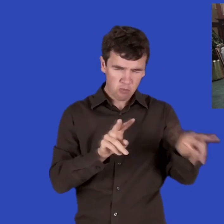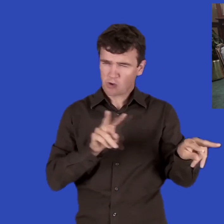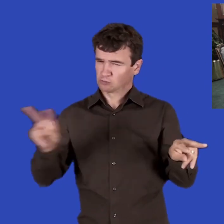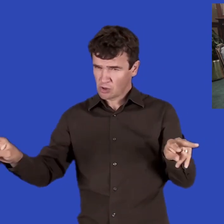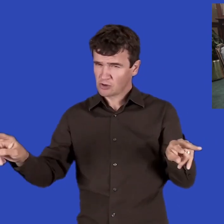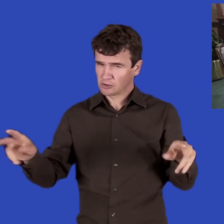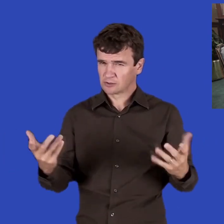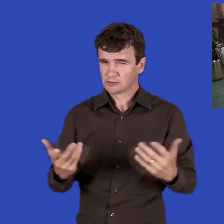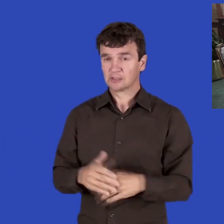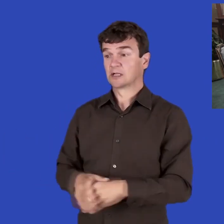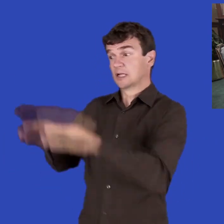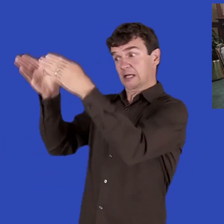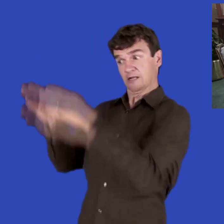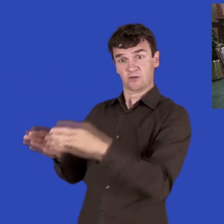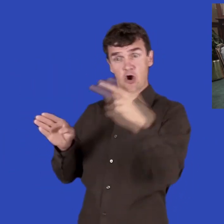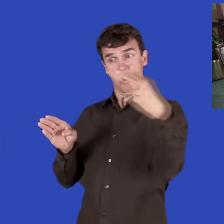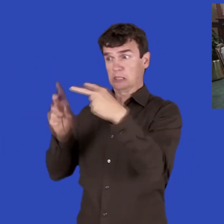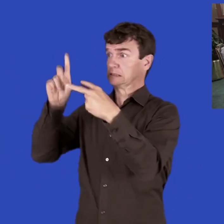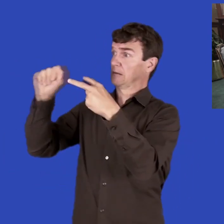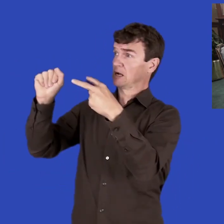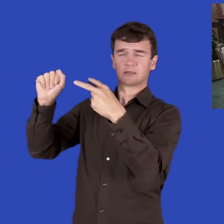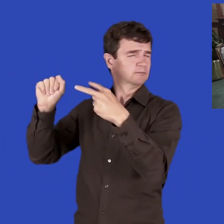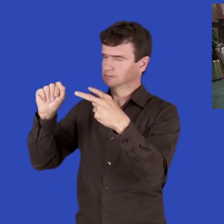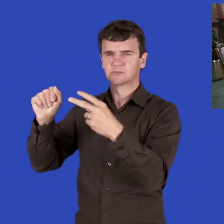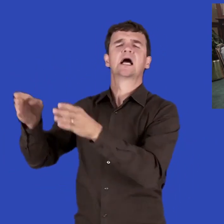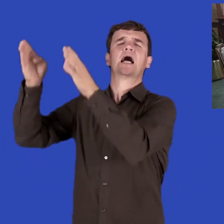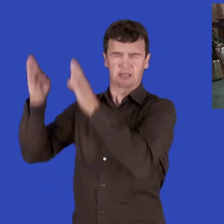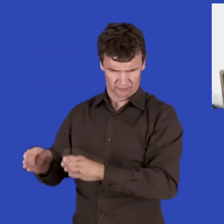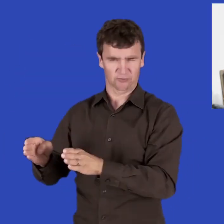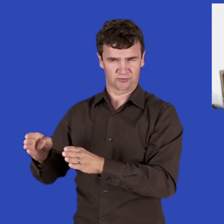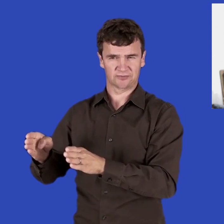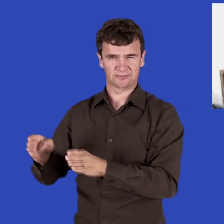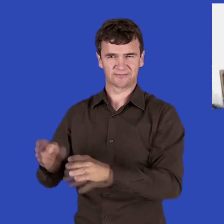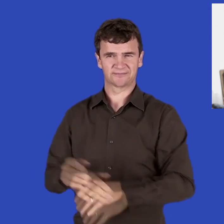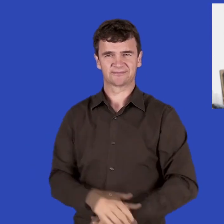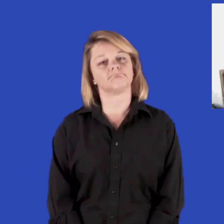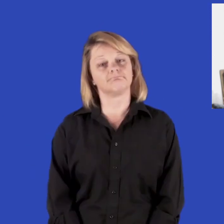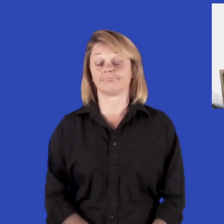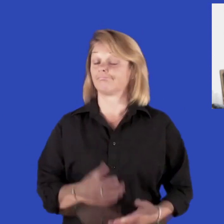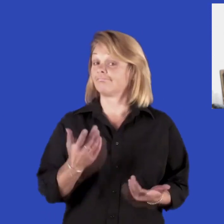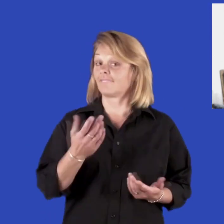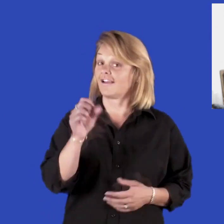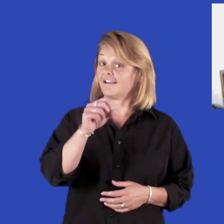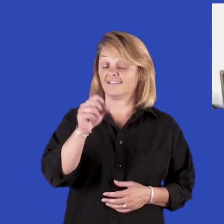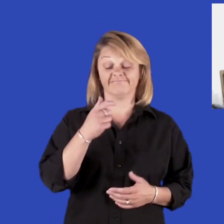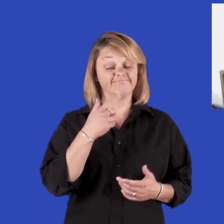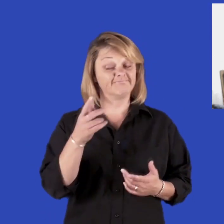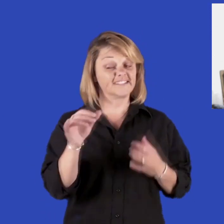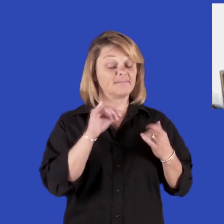can spark that motivation even more and encourage them even more, and see very